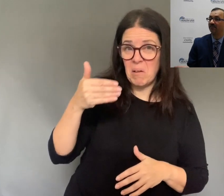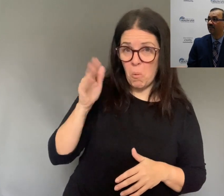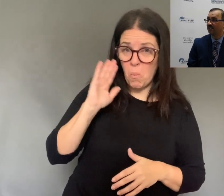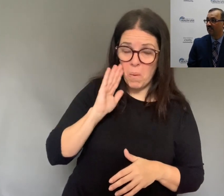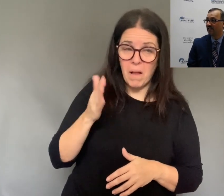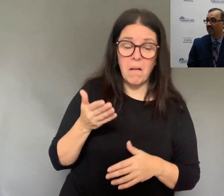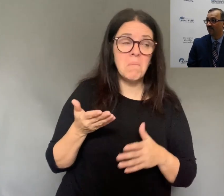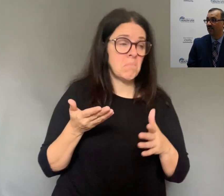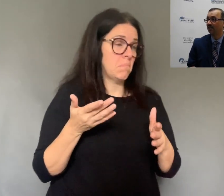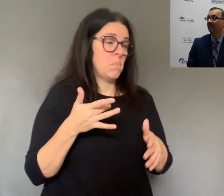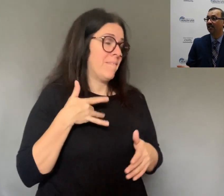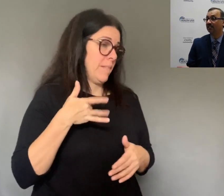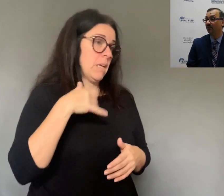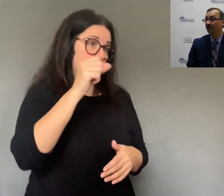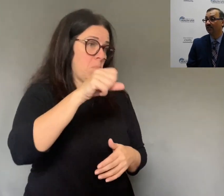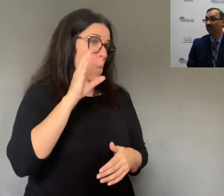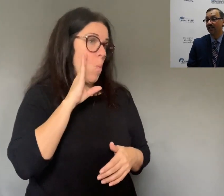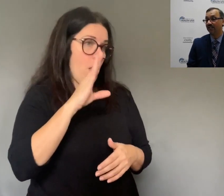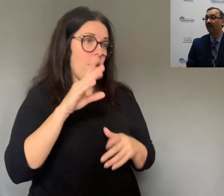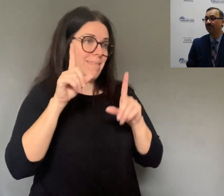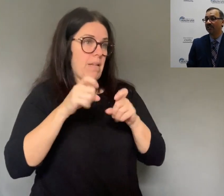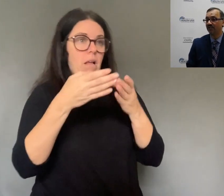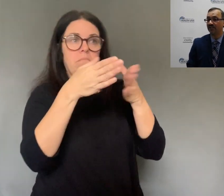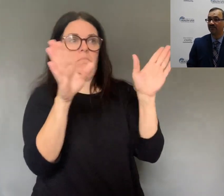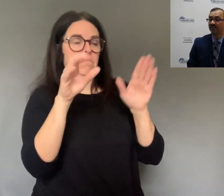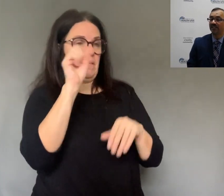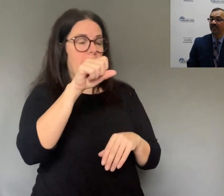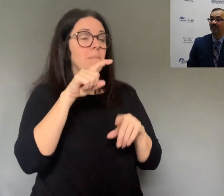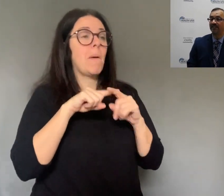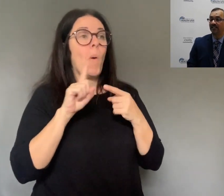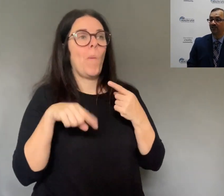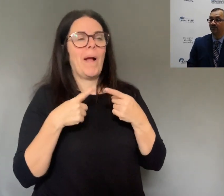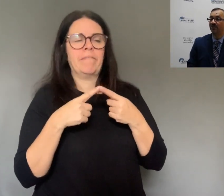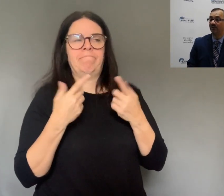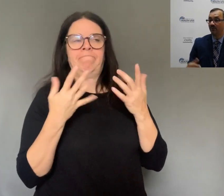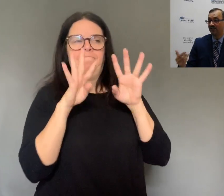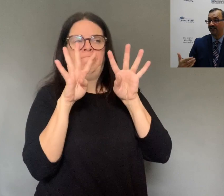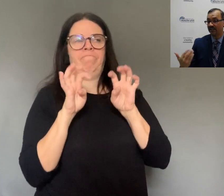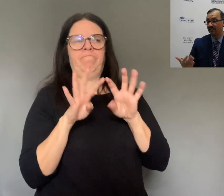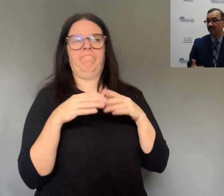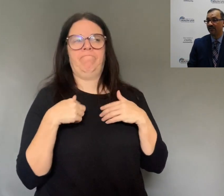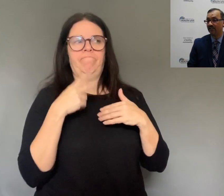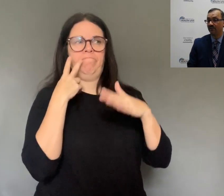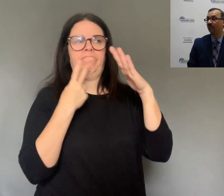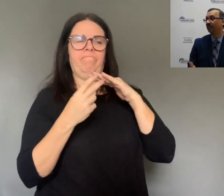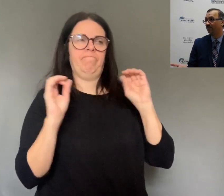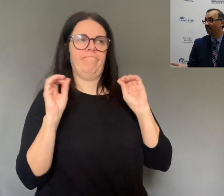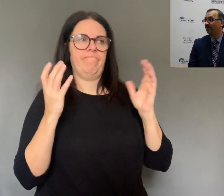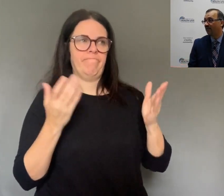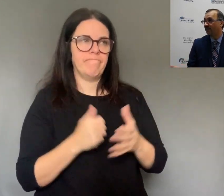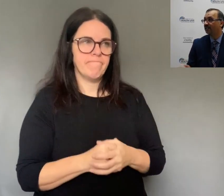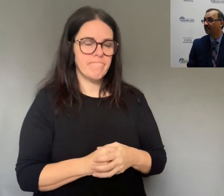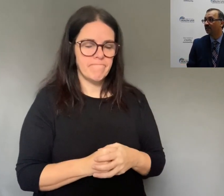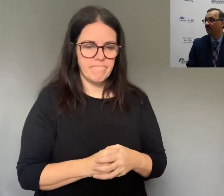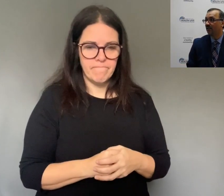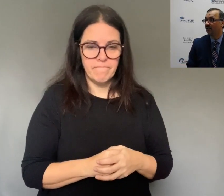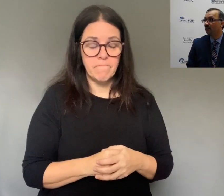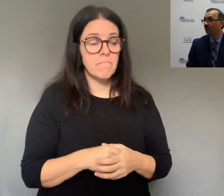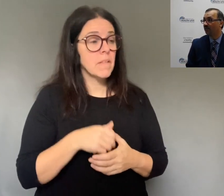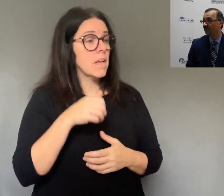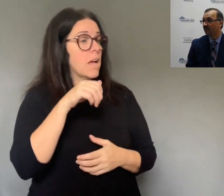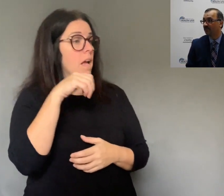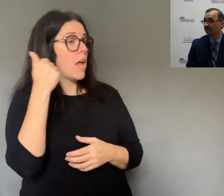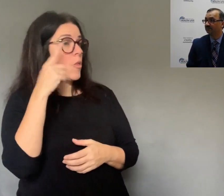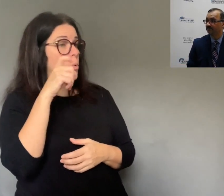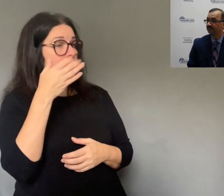type of testing that is happening at the community level, at the population level. I think that should be the goal until we get to the point of having a vaccine and the